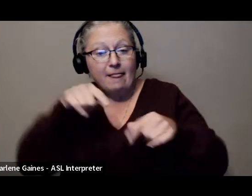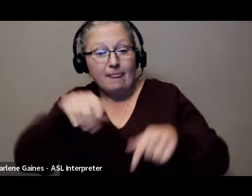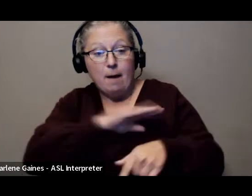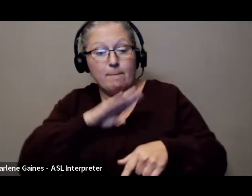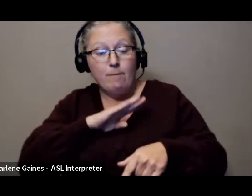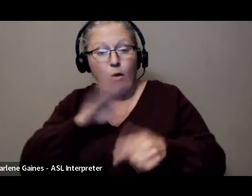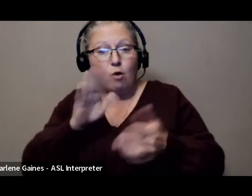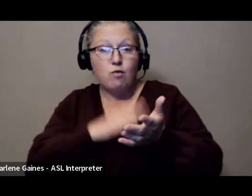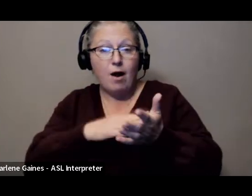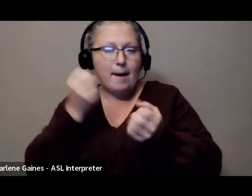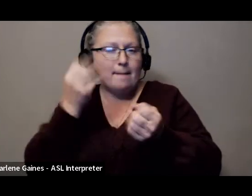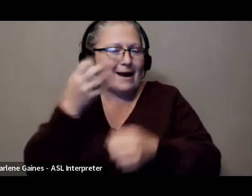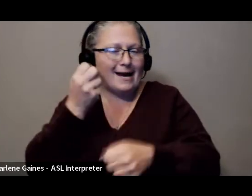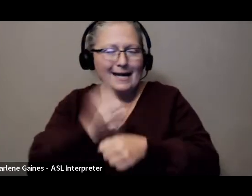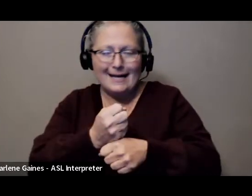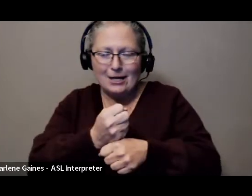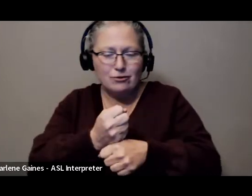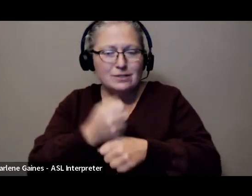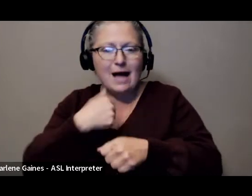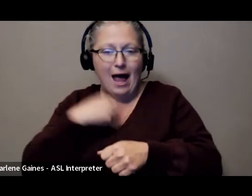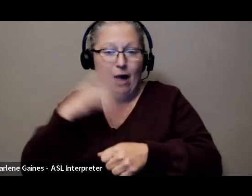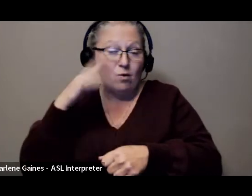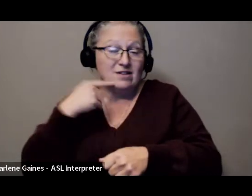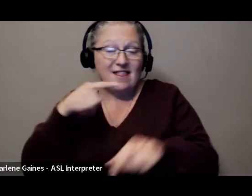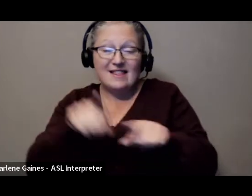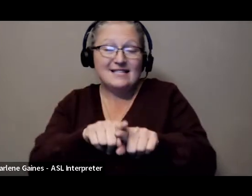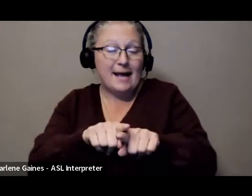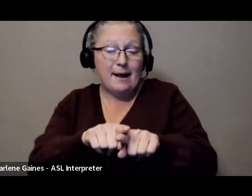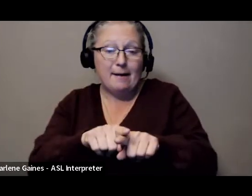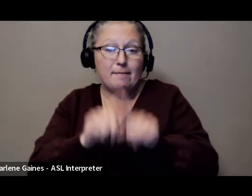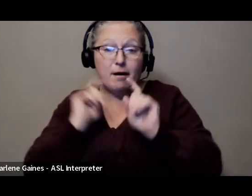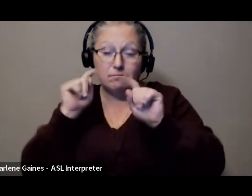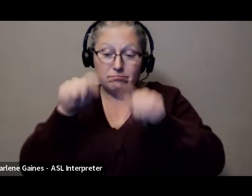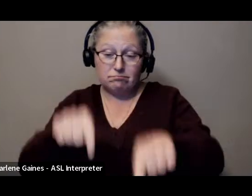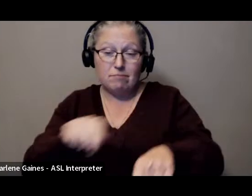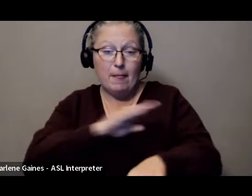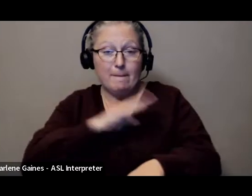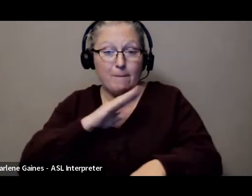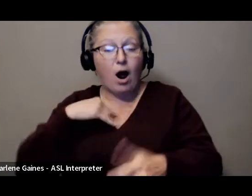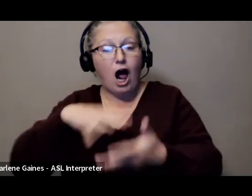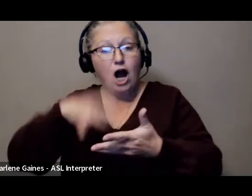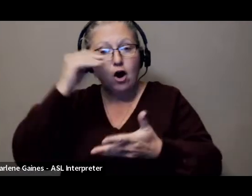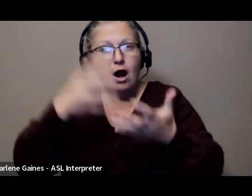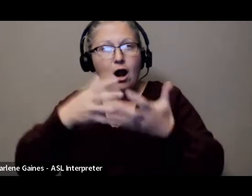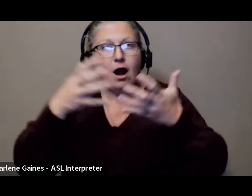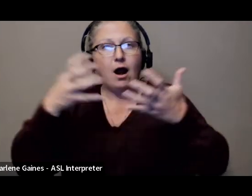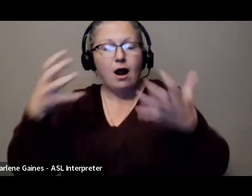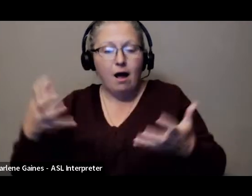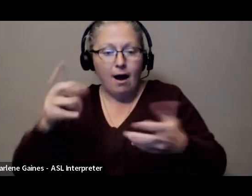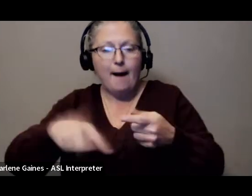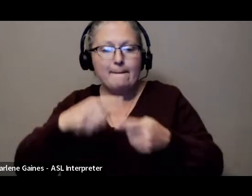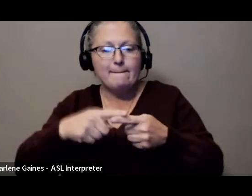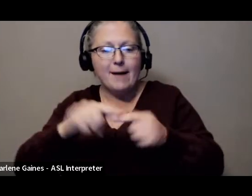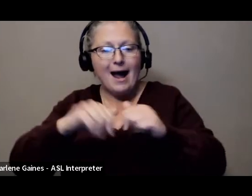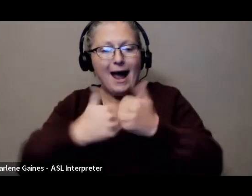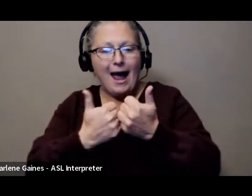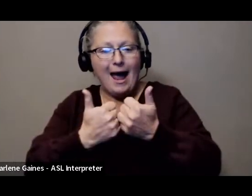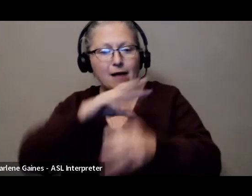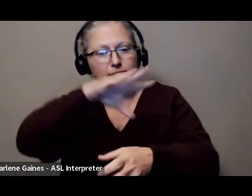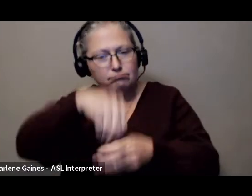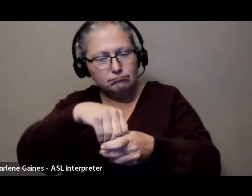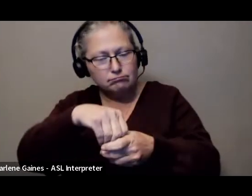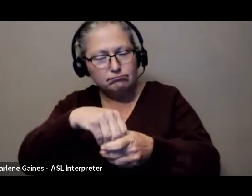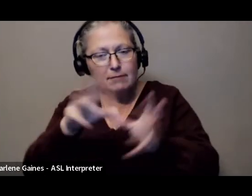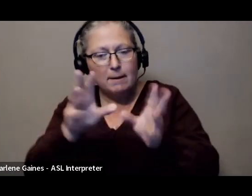has operated for many years. And I will say the same thing. Coming to this board, I've learned a lot about how to be part of a